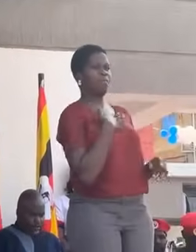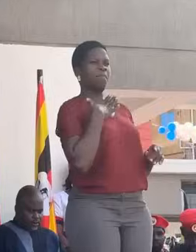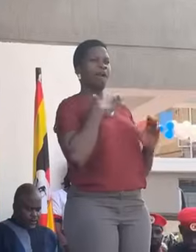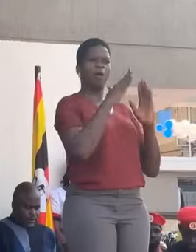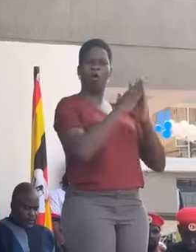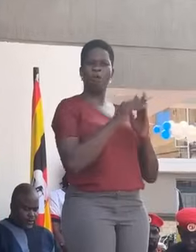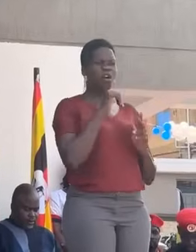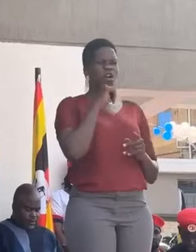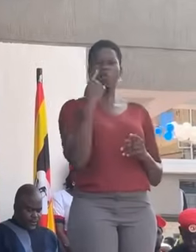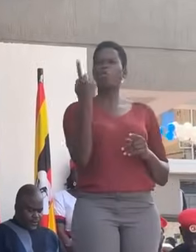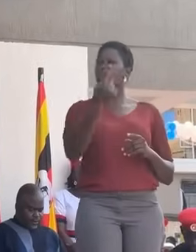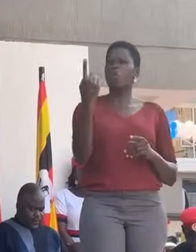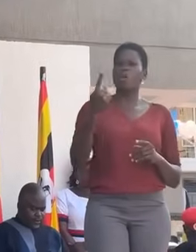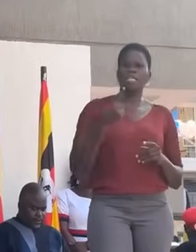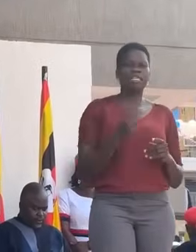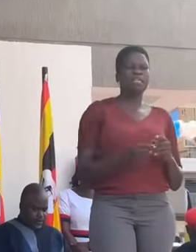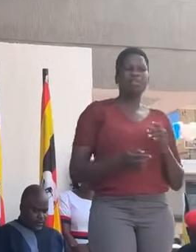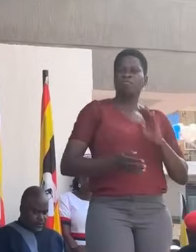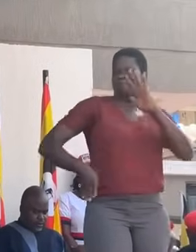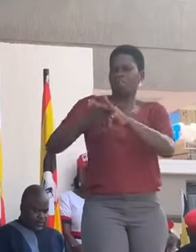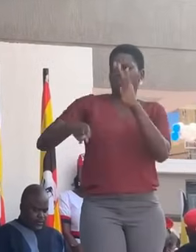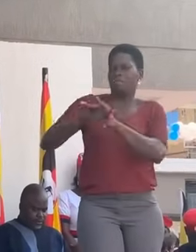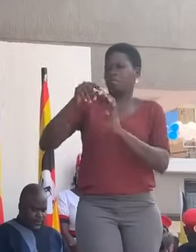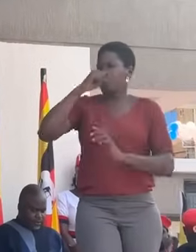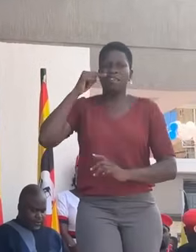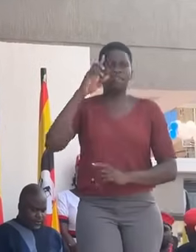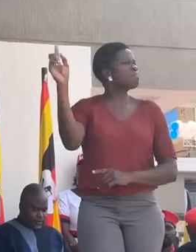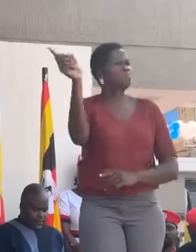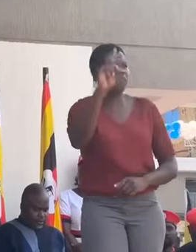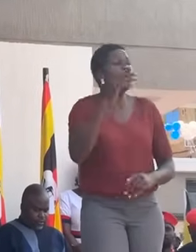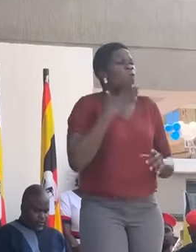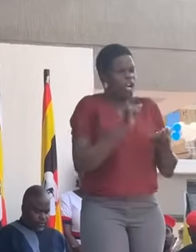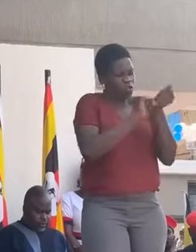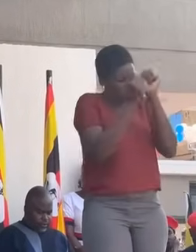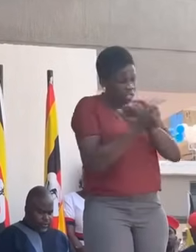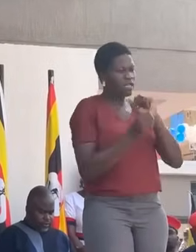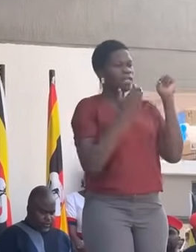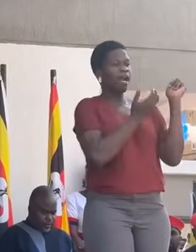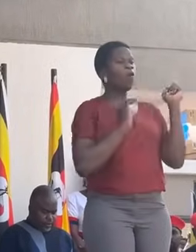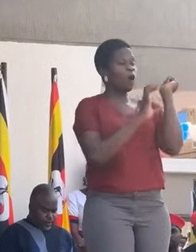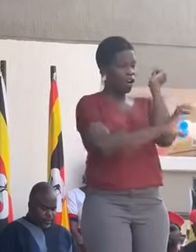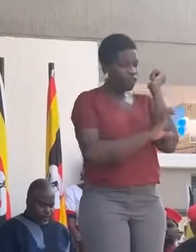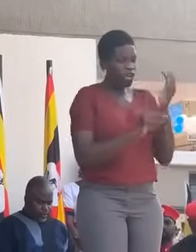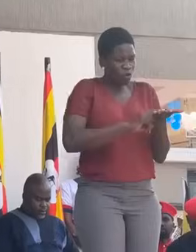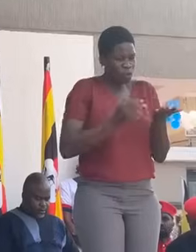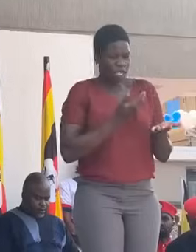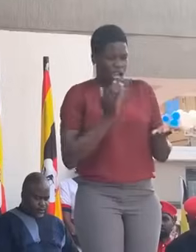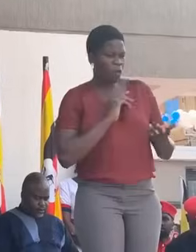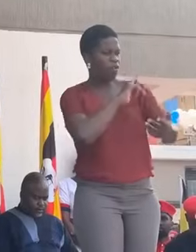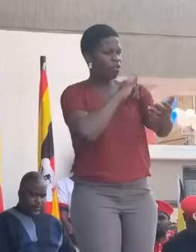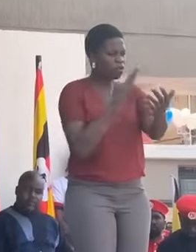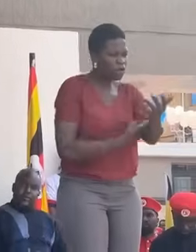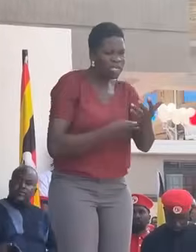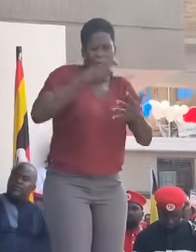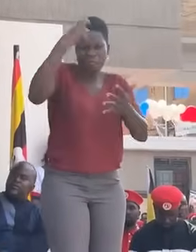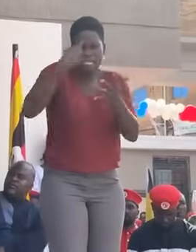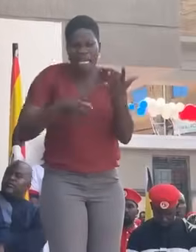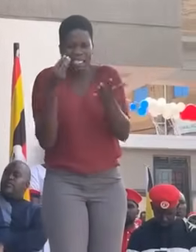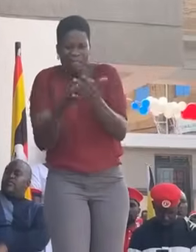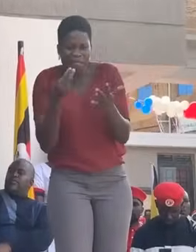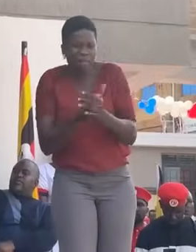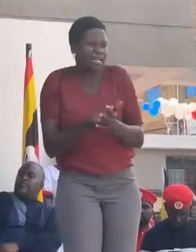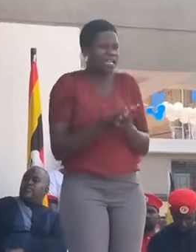twagala just kuguba bugobi Museveni, no, twagala kuchuse nsi yaffe, nga tukozesa ebyobugagga by'ensi yaffe, n'essente z'omuwoomusolooze